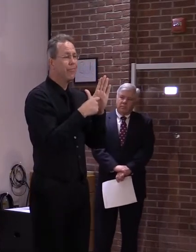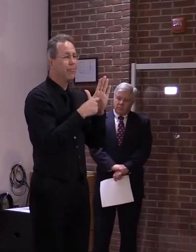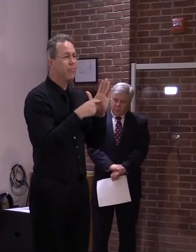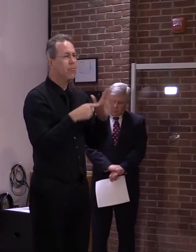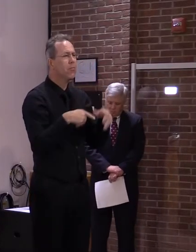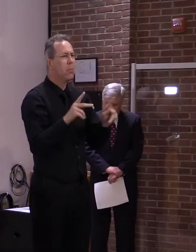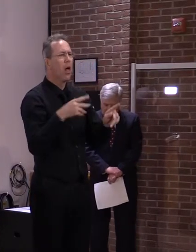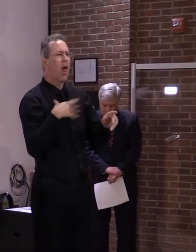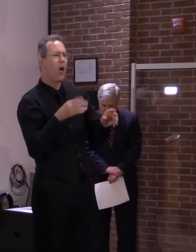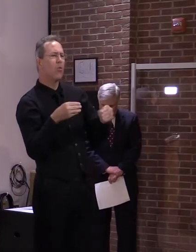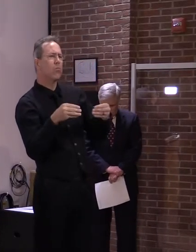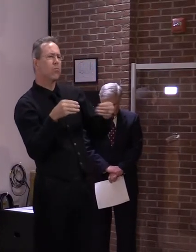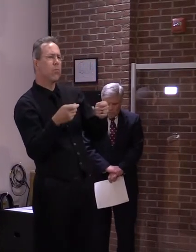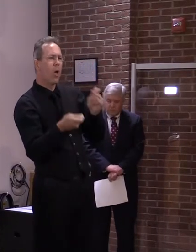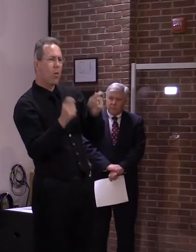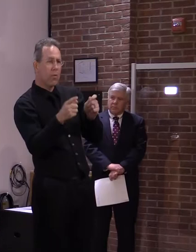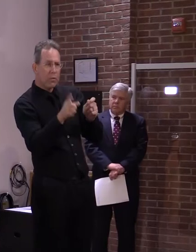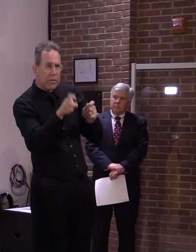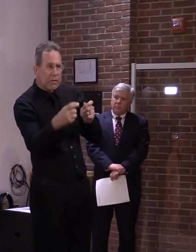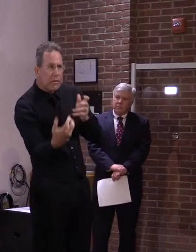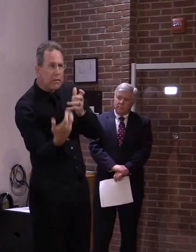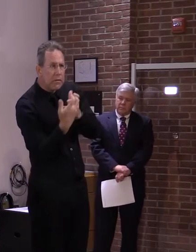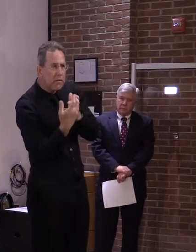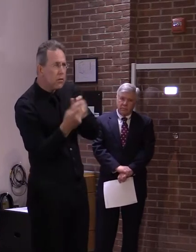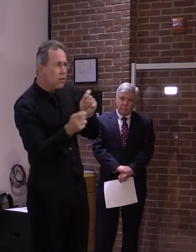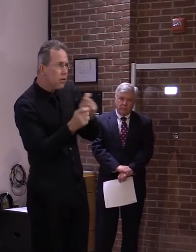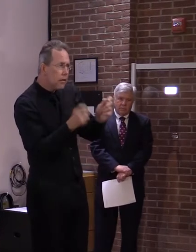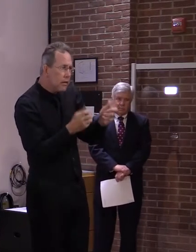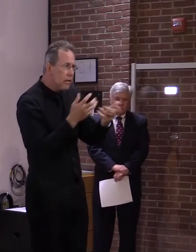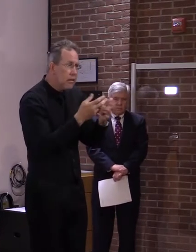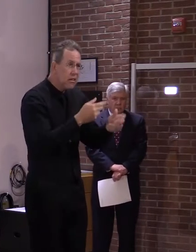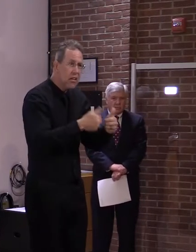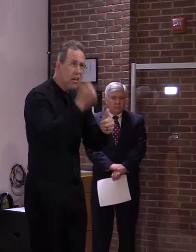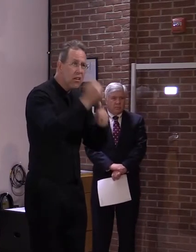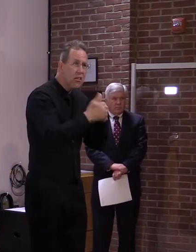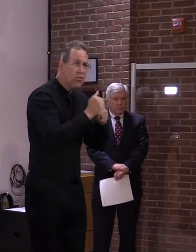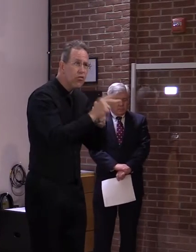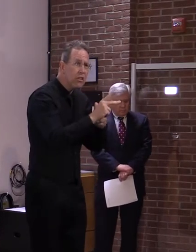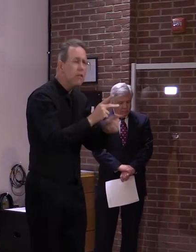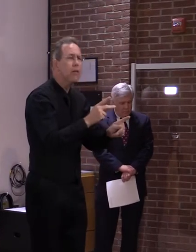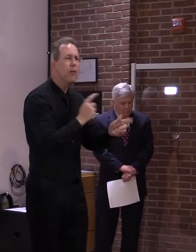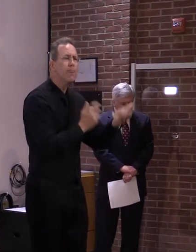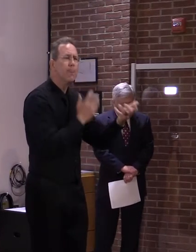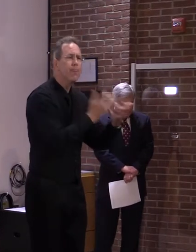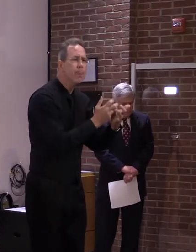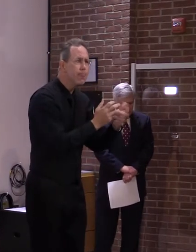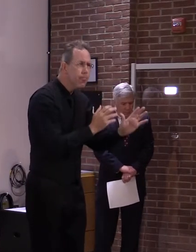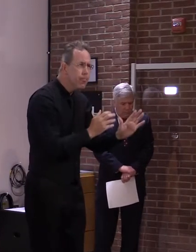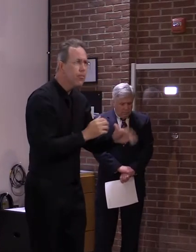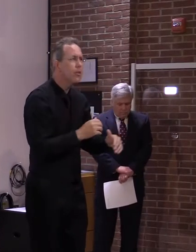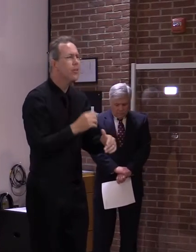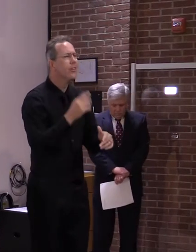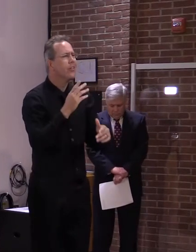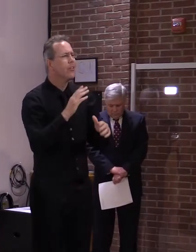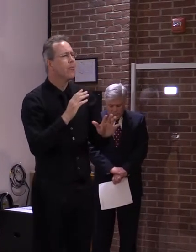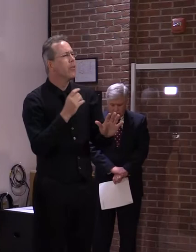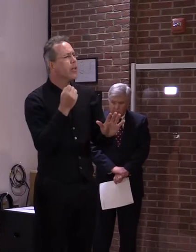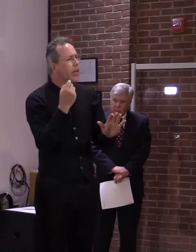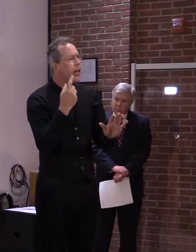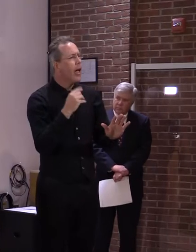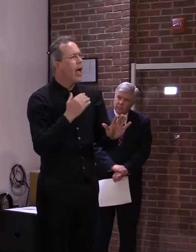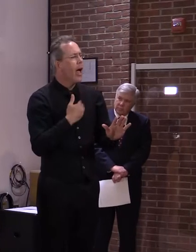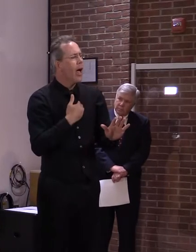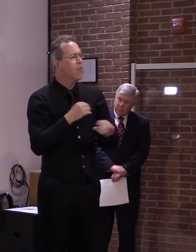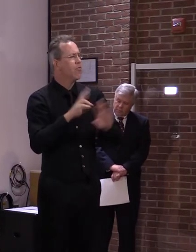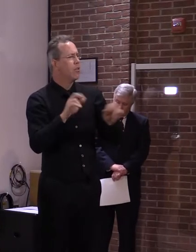accommodations. So on an individual student-by-student basis, districts have tools through regulation, through things like 504